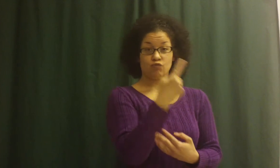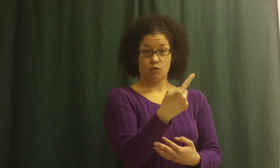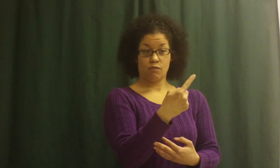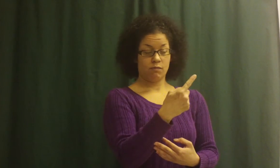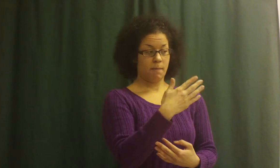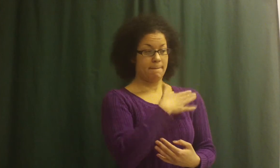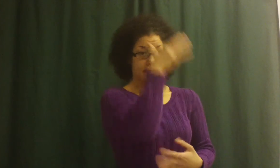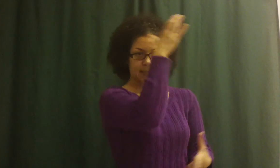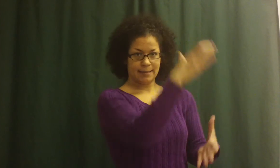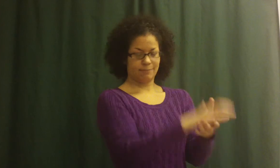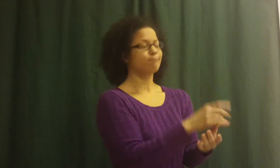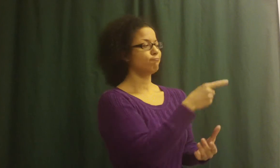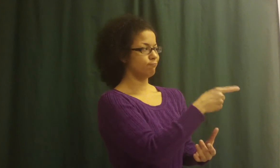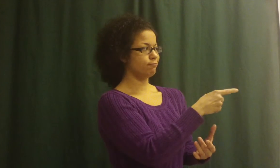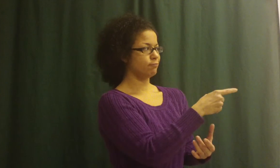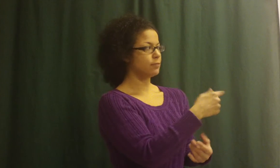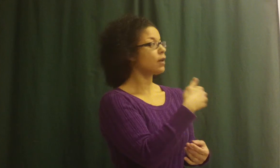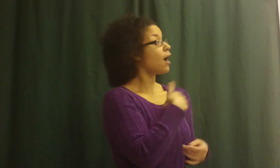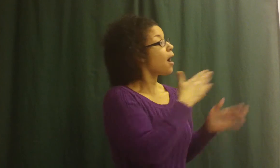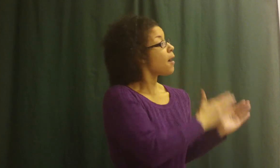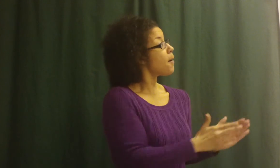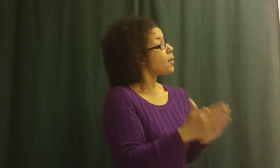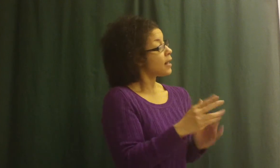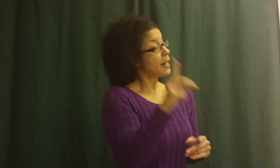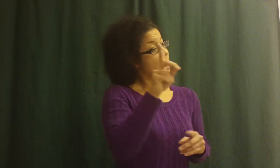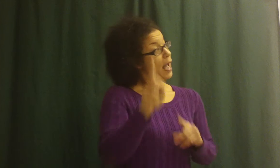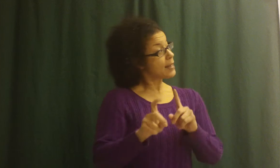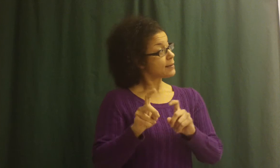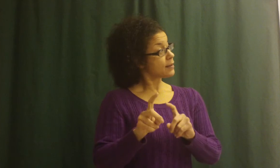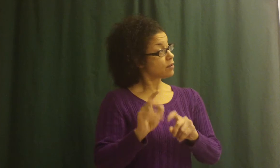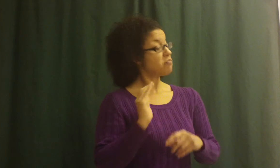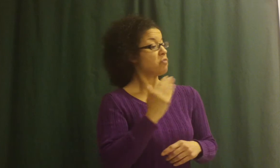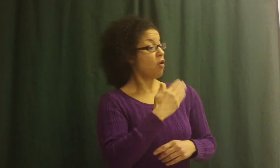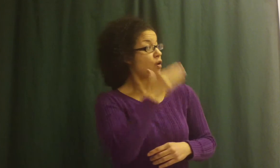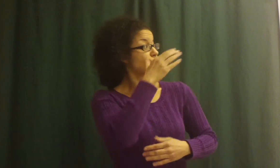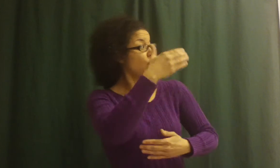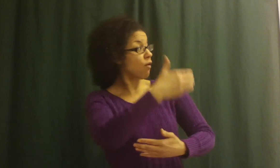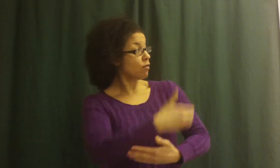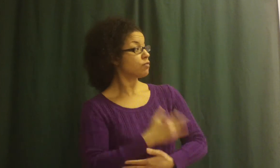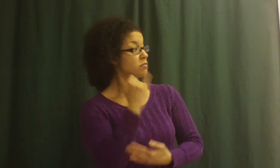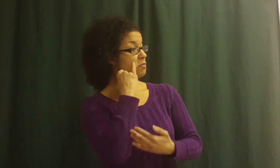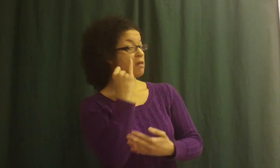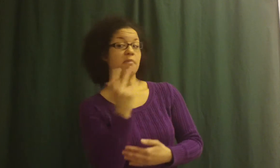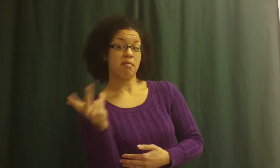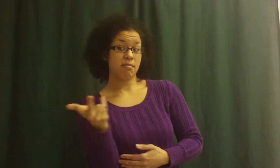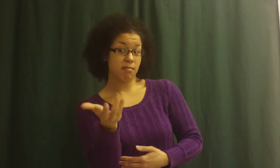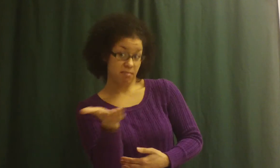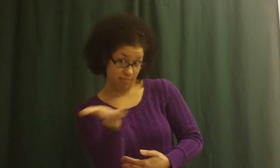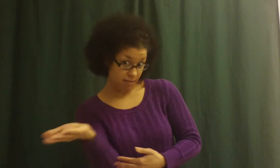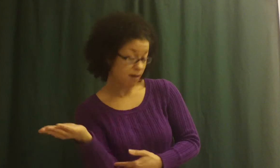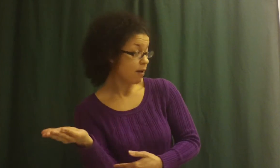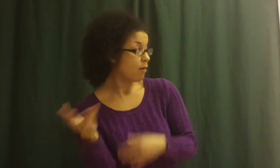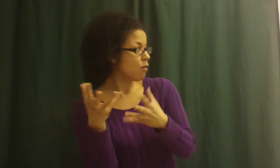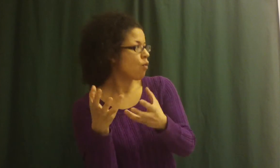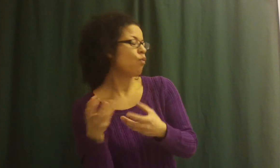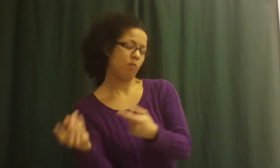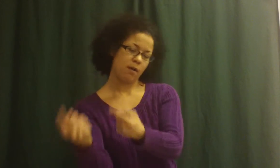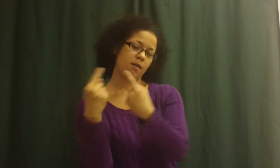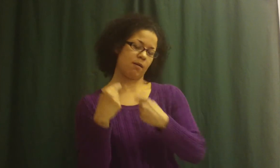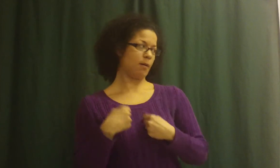from summer to go. I called the first daughter in Jacksonville. She's been on a cruise. I was